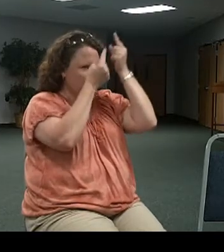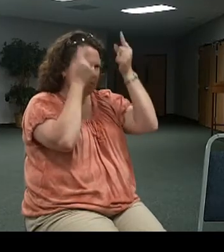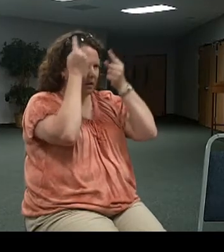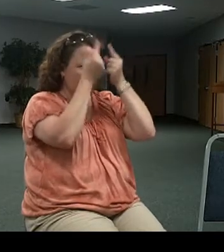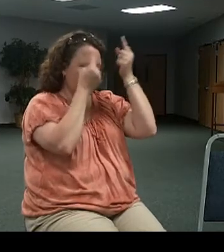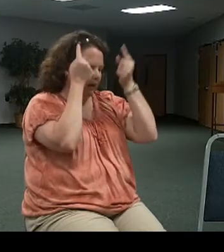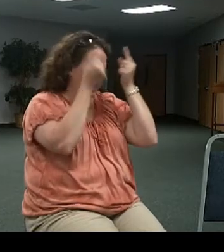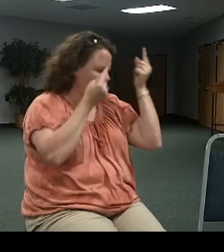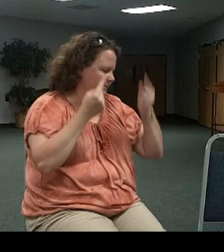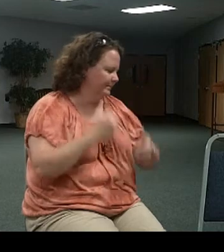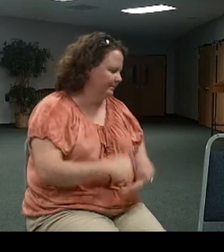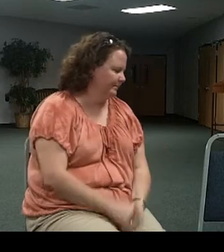Think.